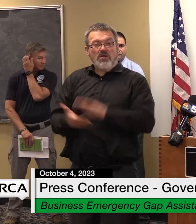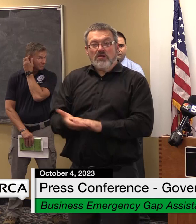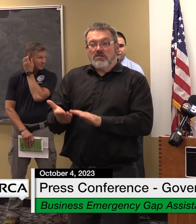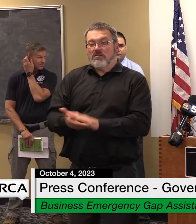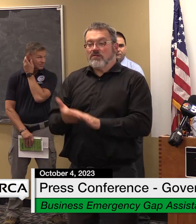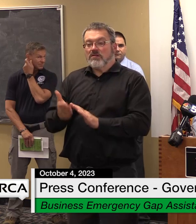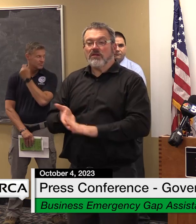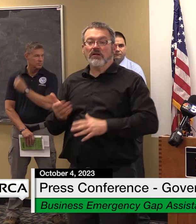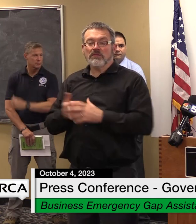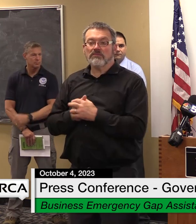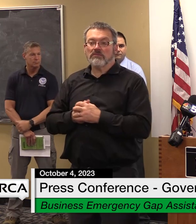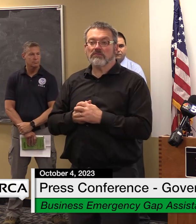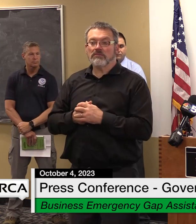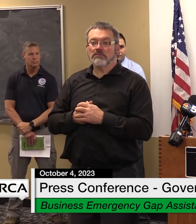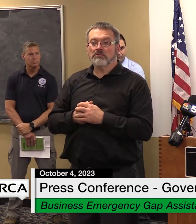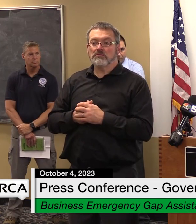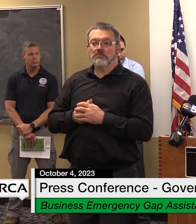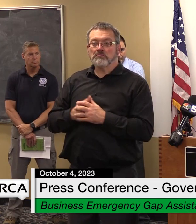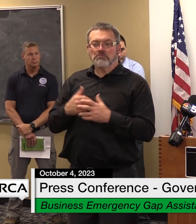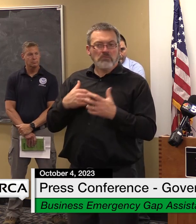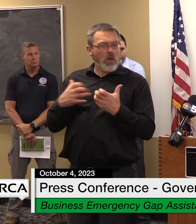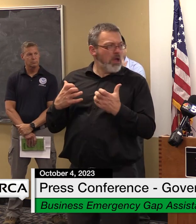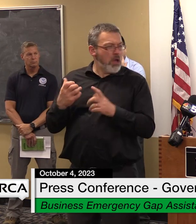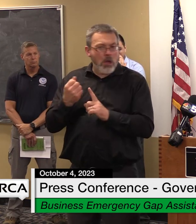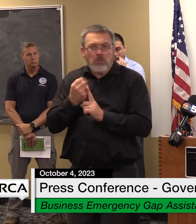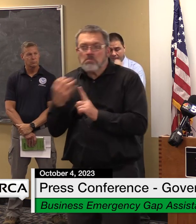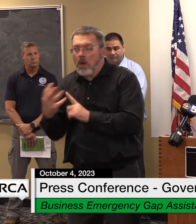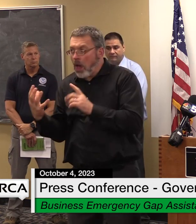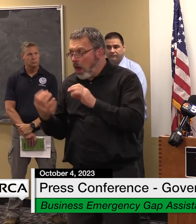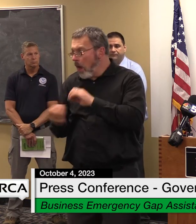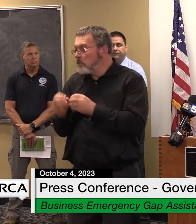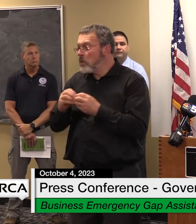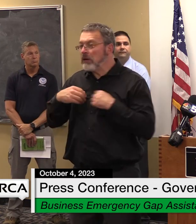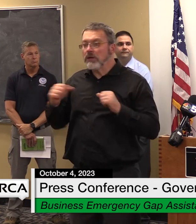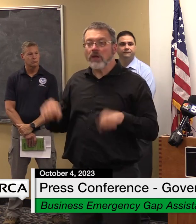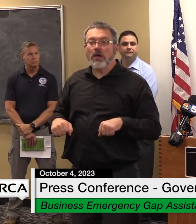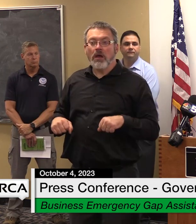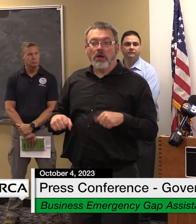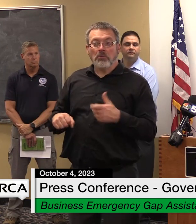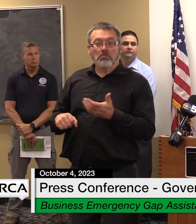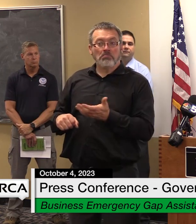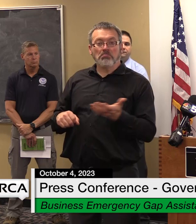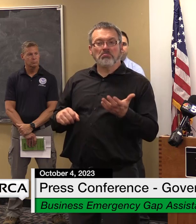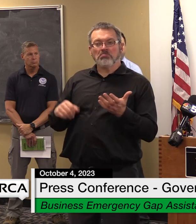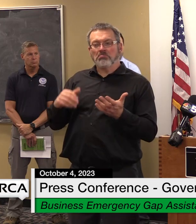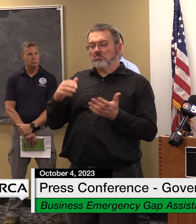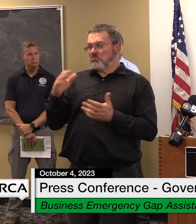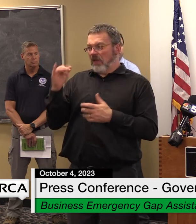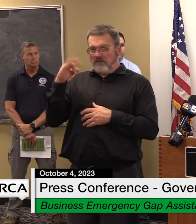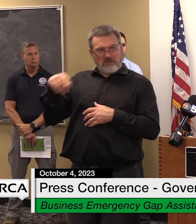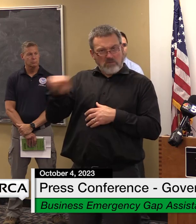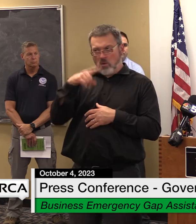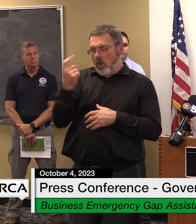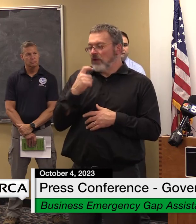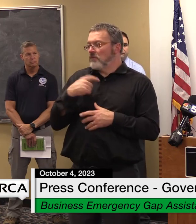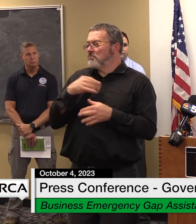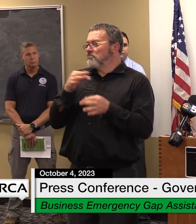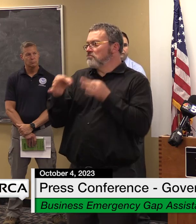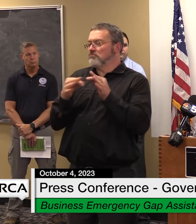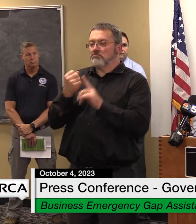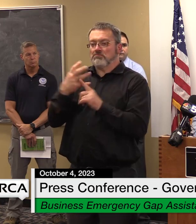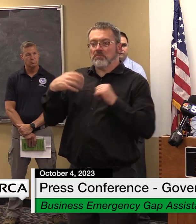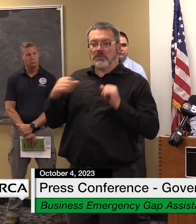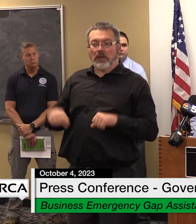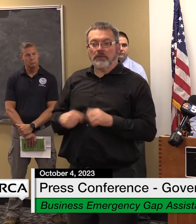specific numbers around the debris that they've moved, that would be helpful later. The task force also identified some